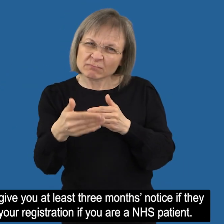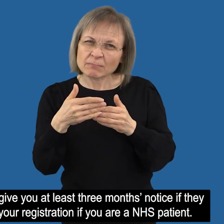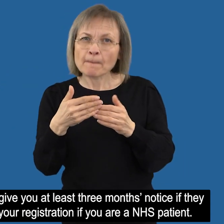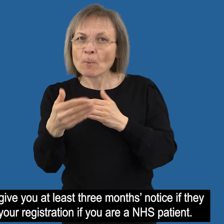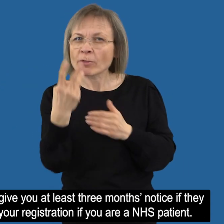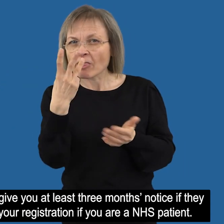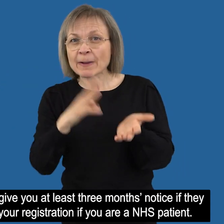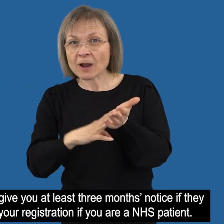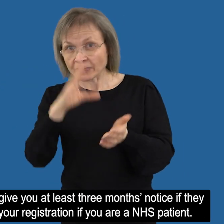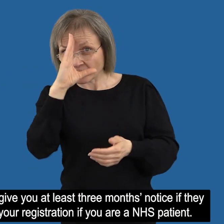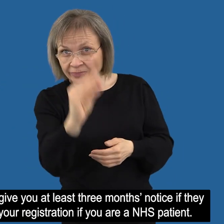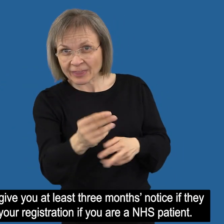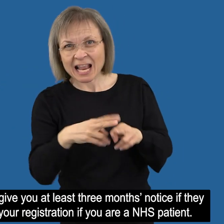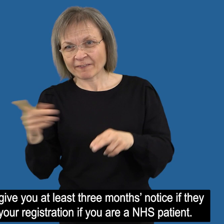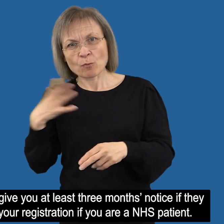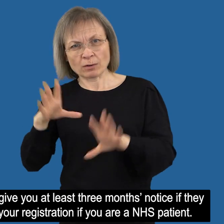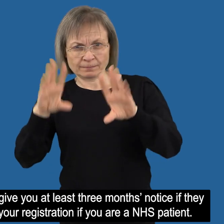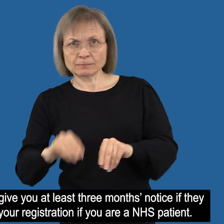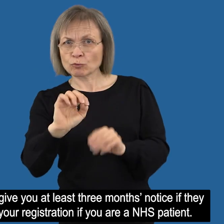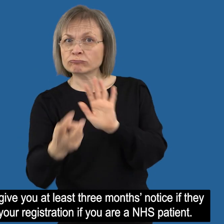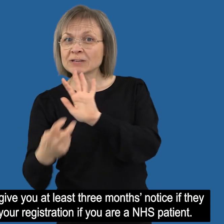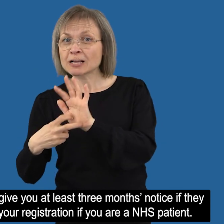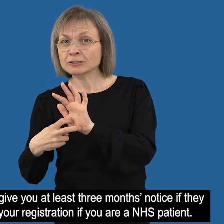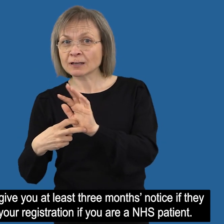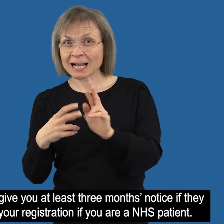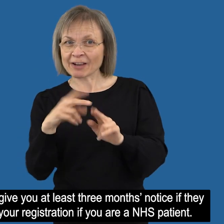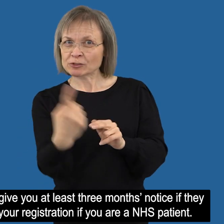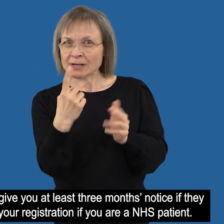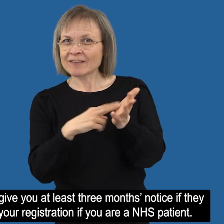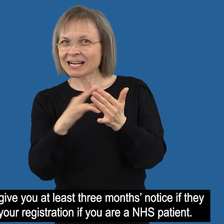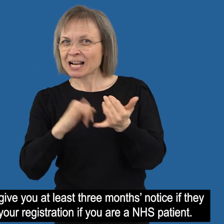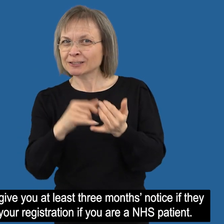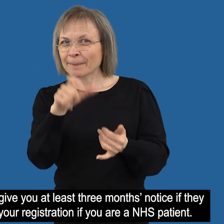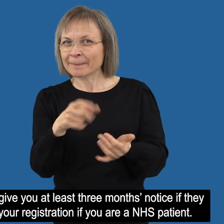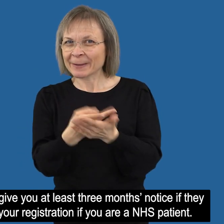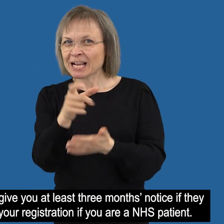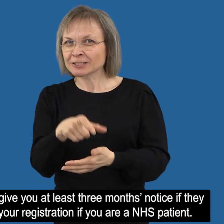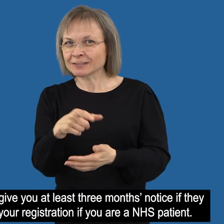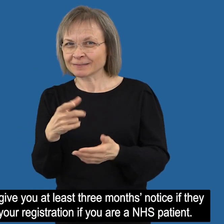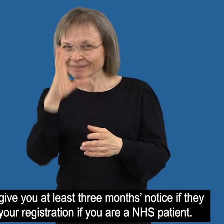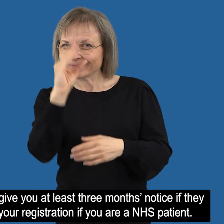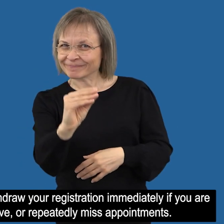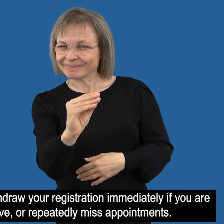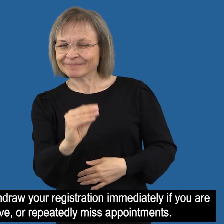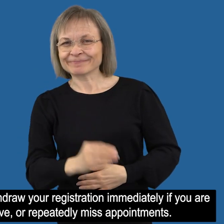Your dentist must give you at least 3 months' notice if they want to withdraw your registration if you are an NHS patient.